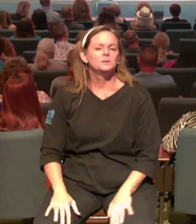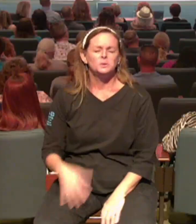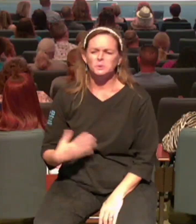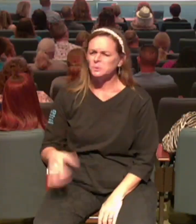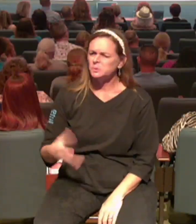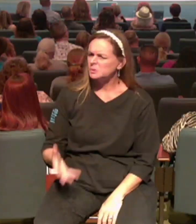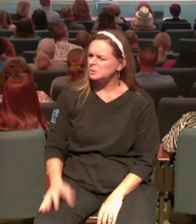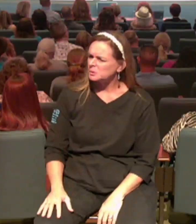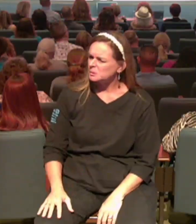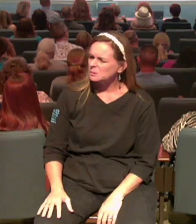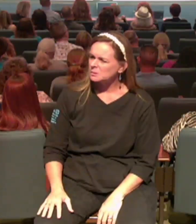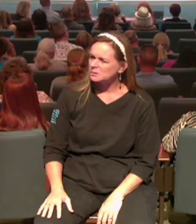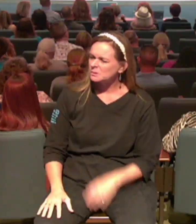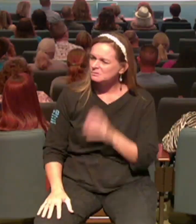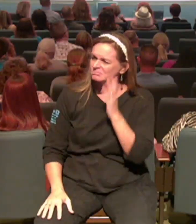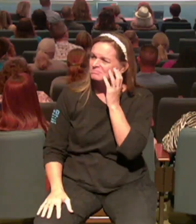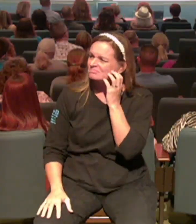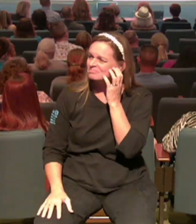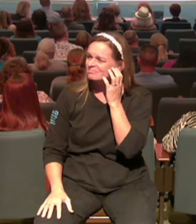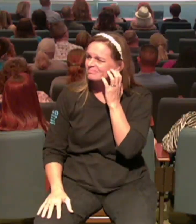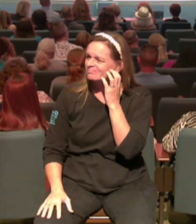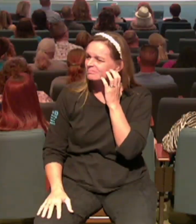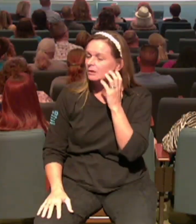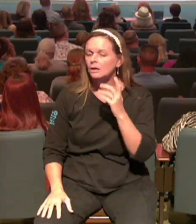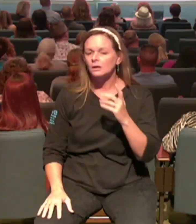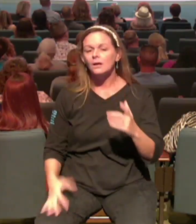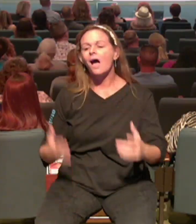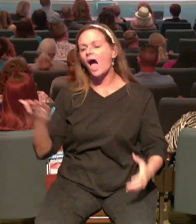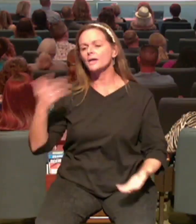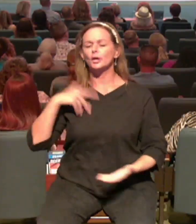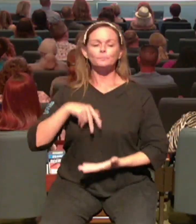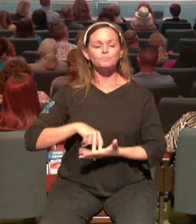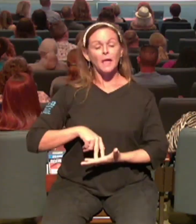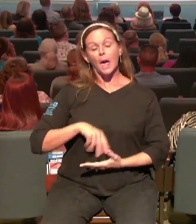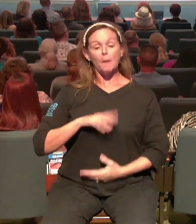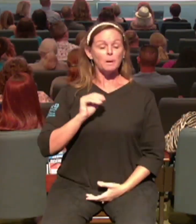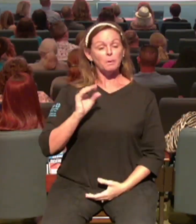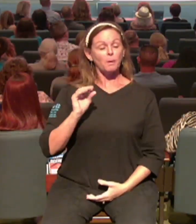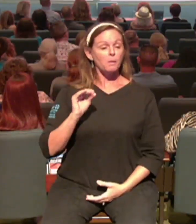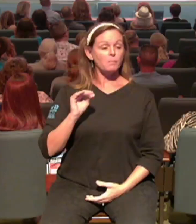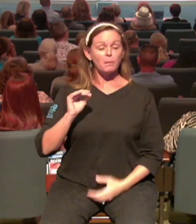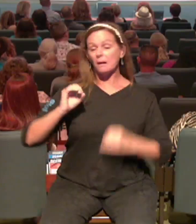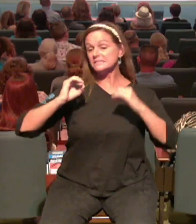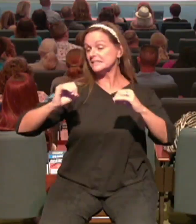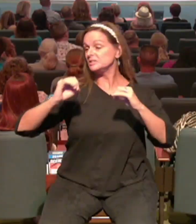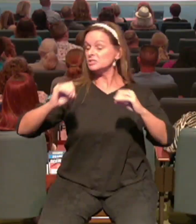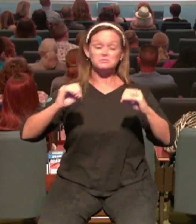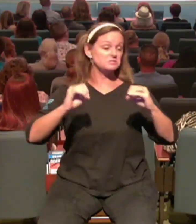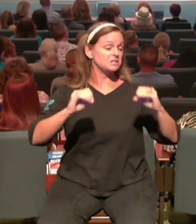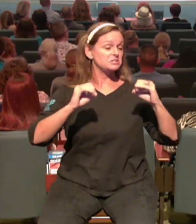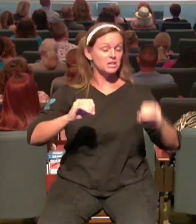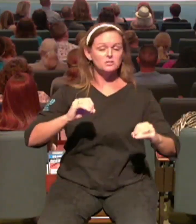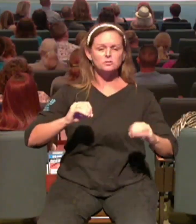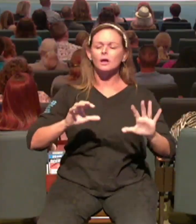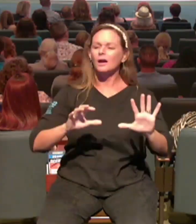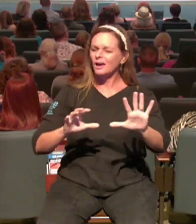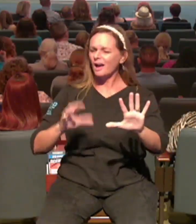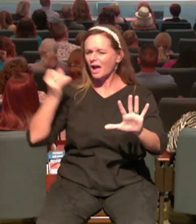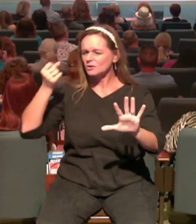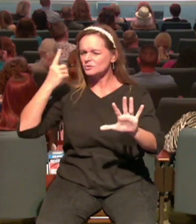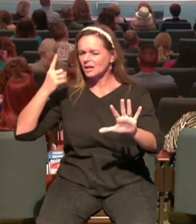I know that it's much easier said than done. I get it, because I've had some people that have hurt people in my